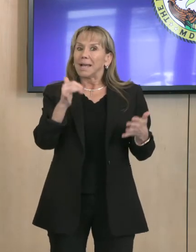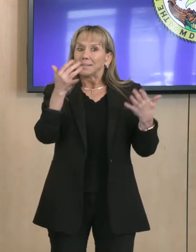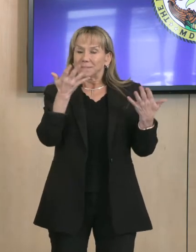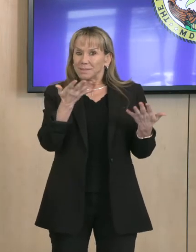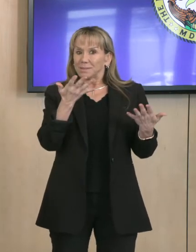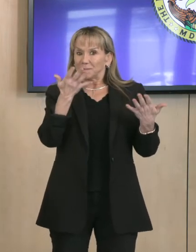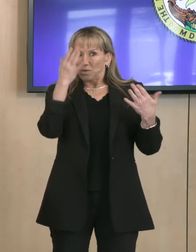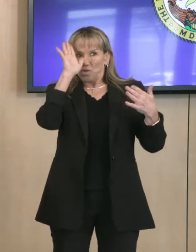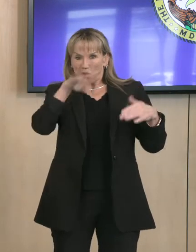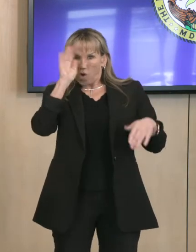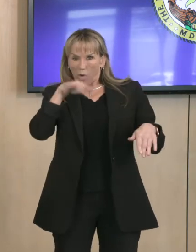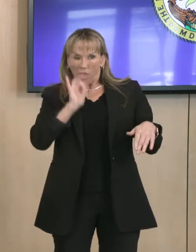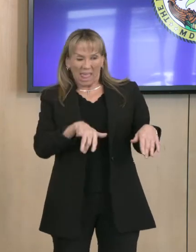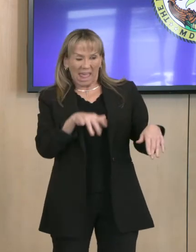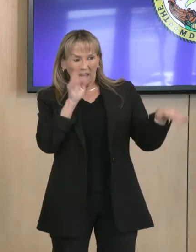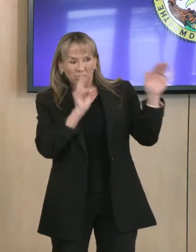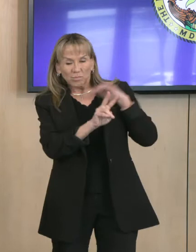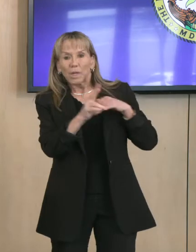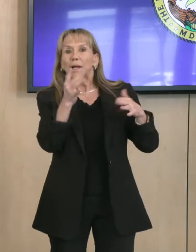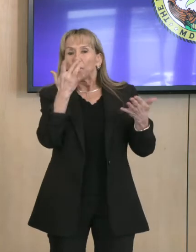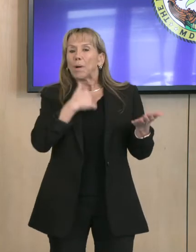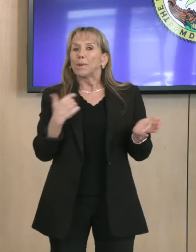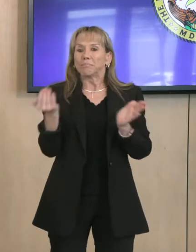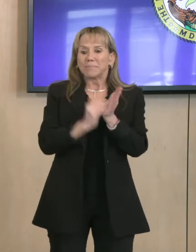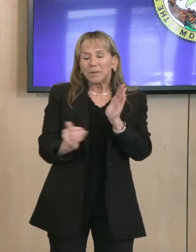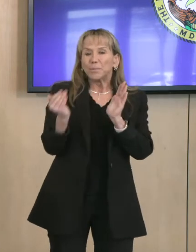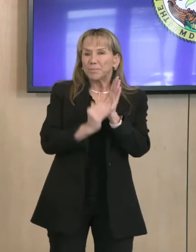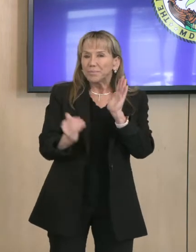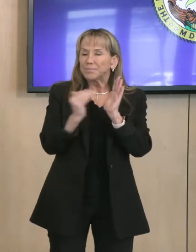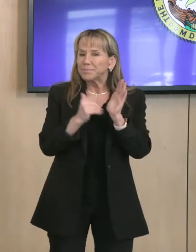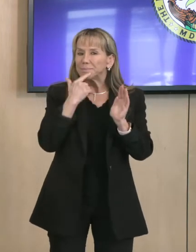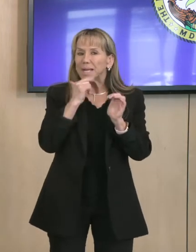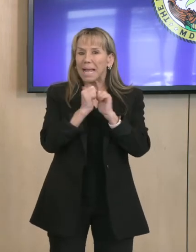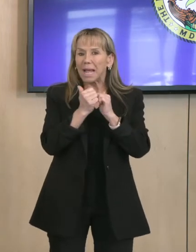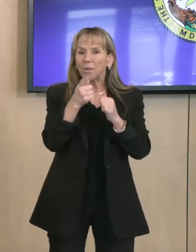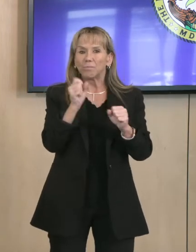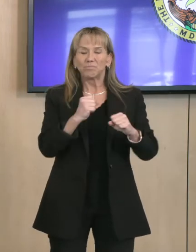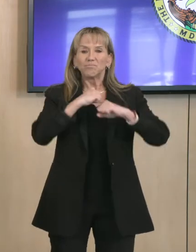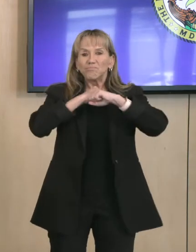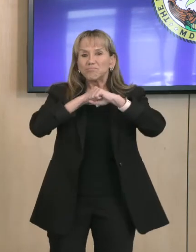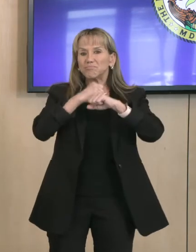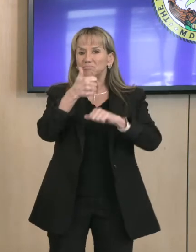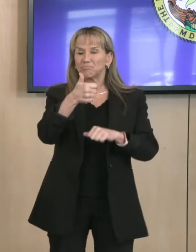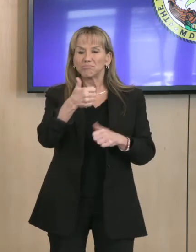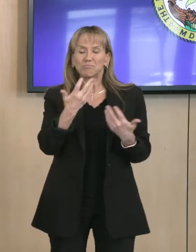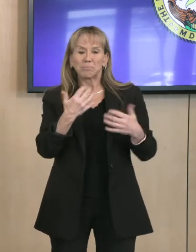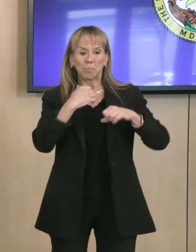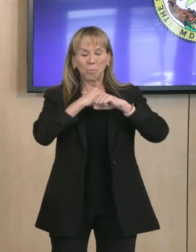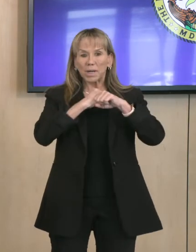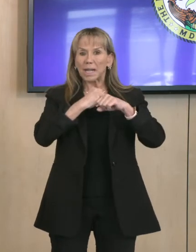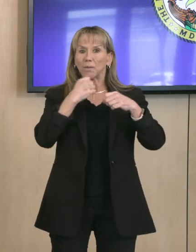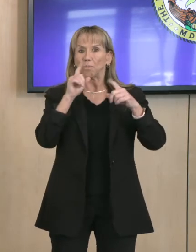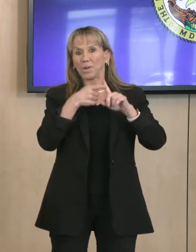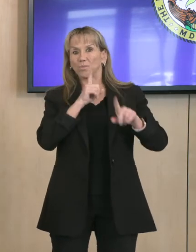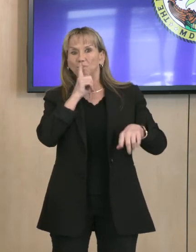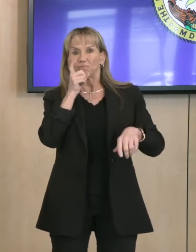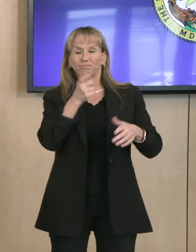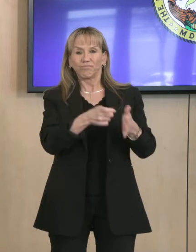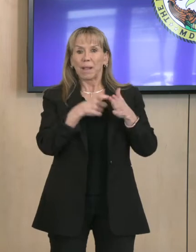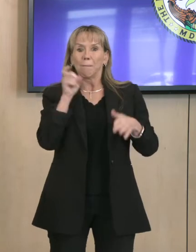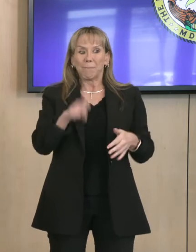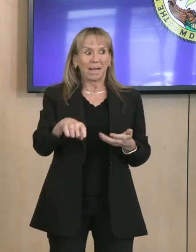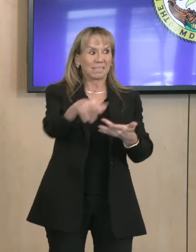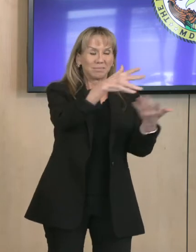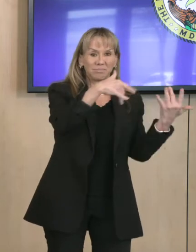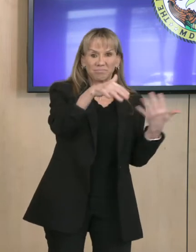repeatedly emphasized the simple steps people can take to protect themselves when out in the community, such